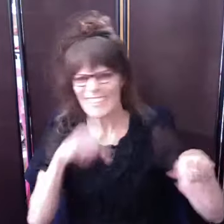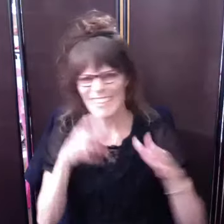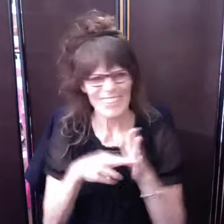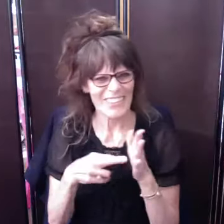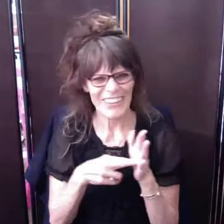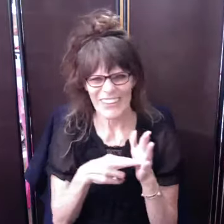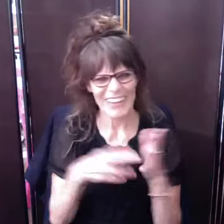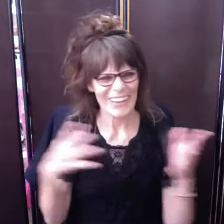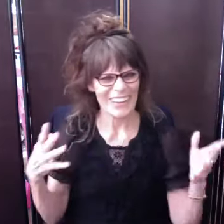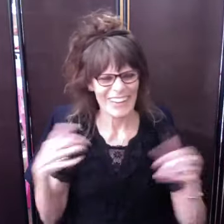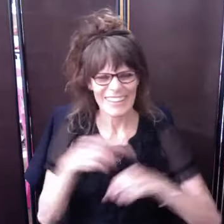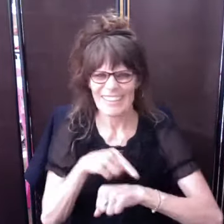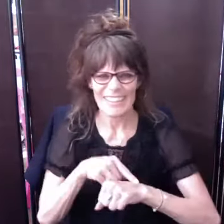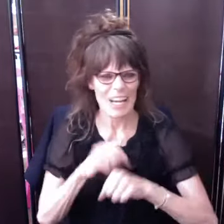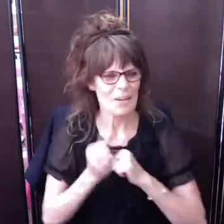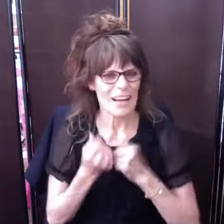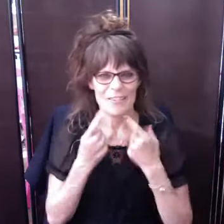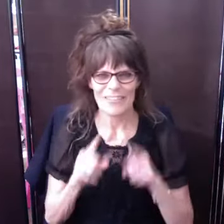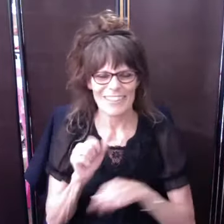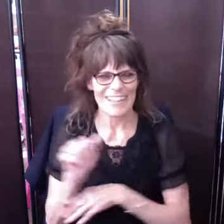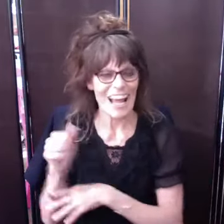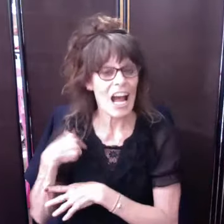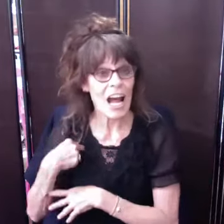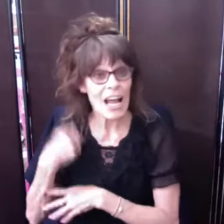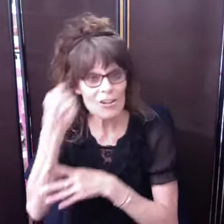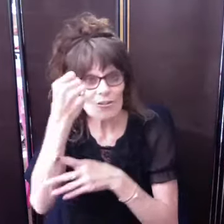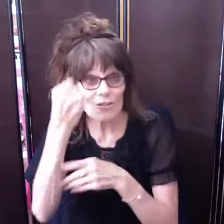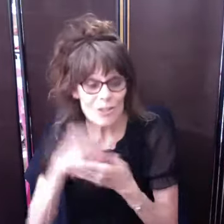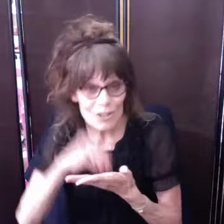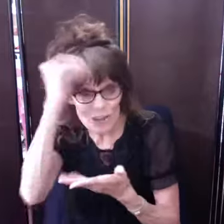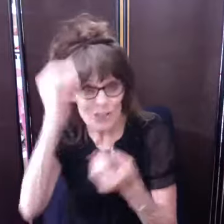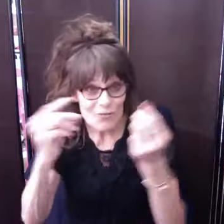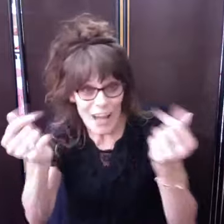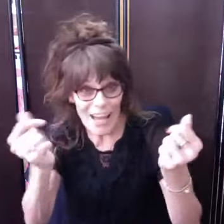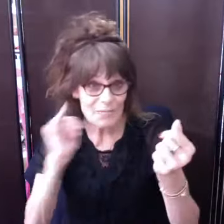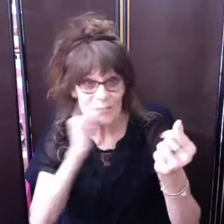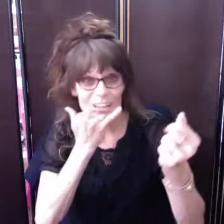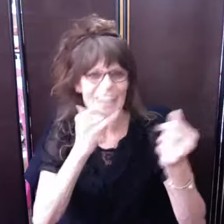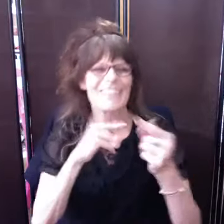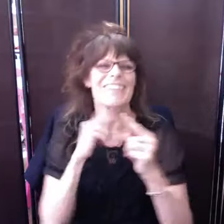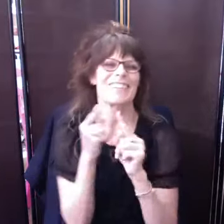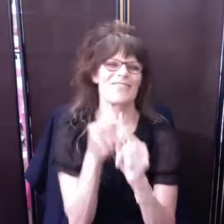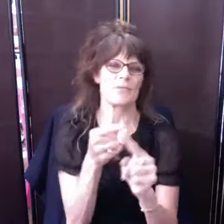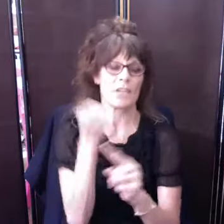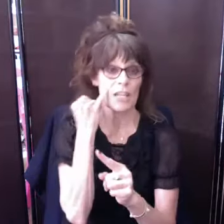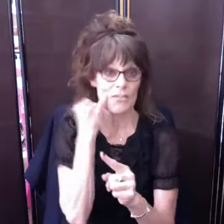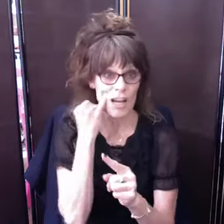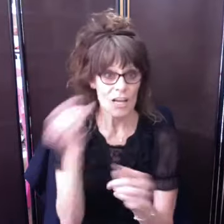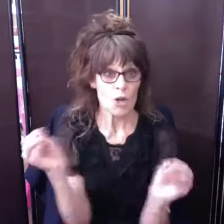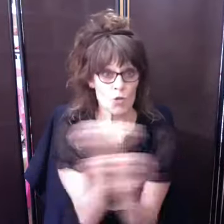how things work in AA. I found out in short order by mistake, and then I did it on purpose, that if I swapped the steps and the traditions and I